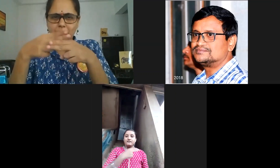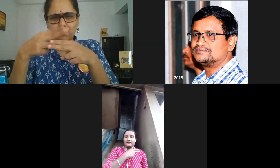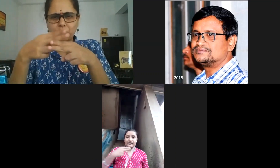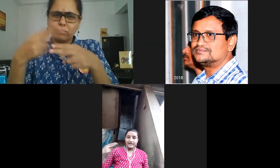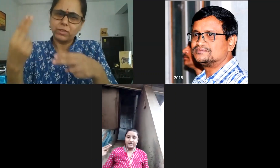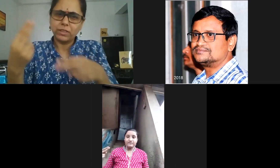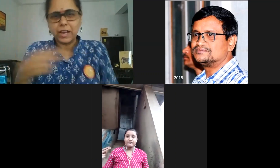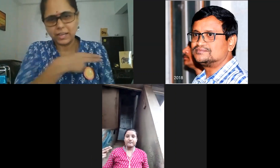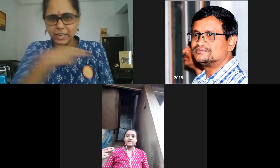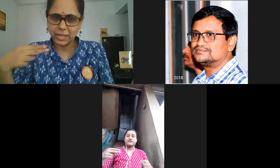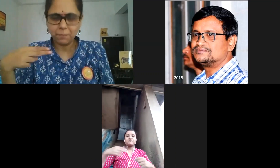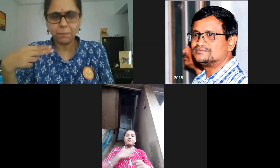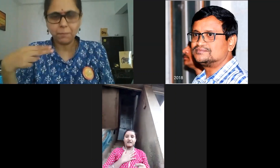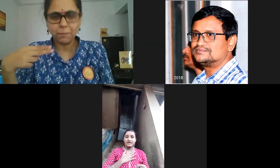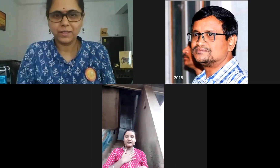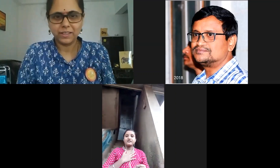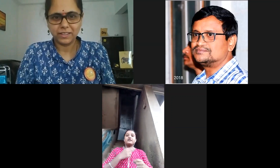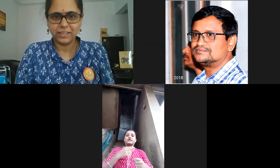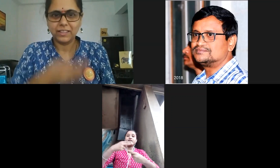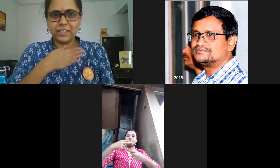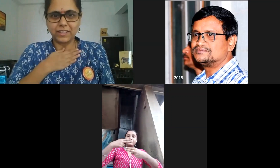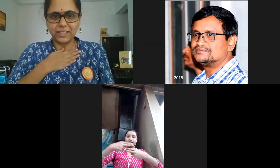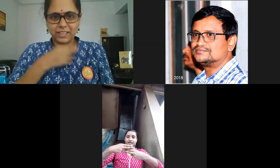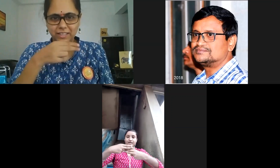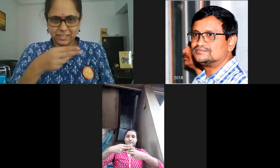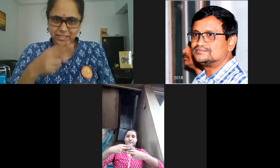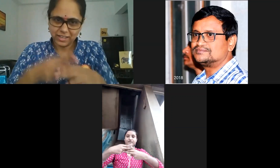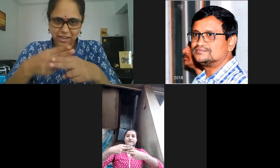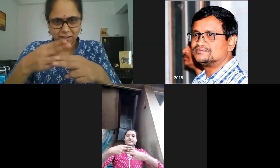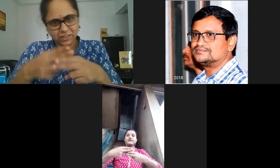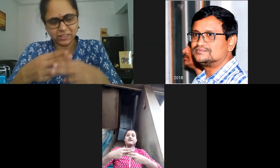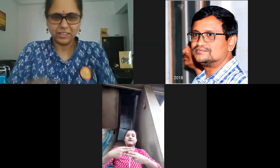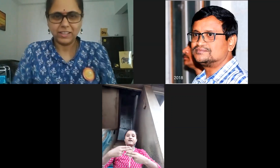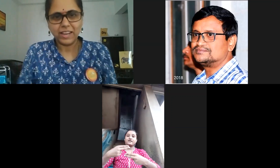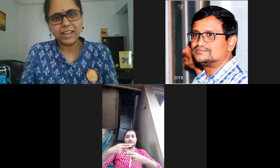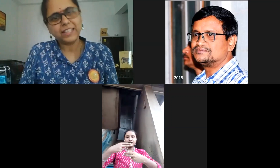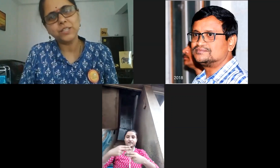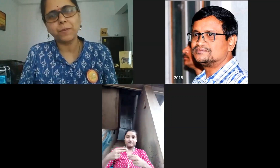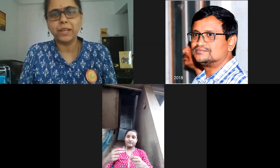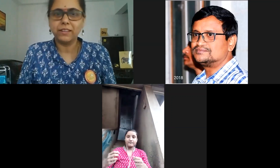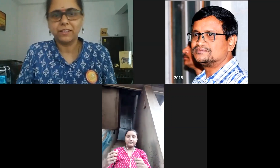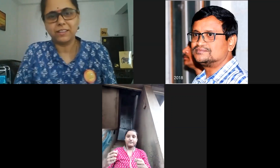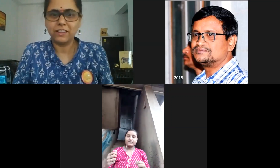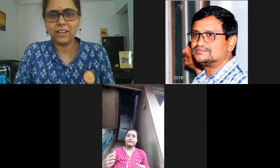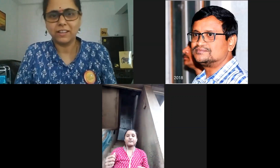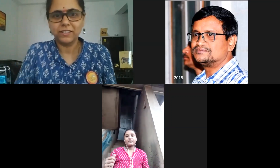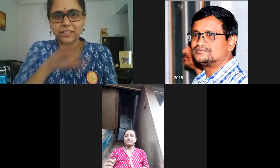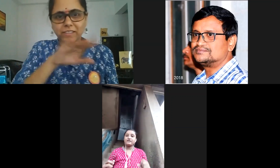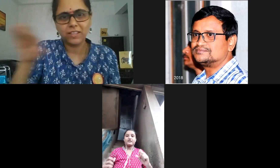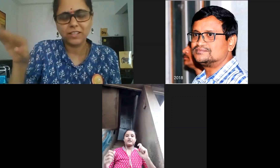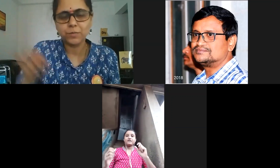name, Name. my name, And then spell. Spelling